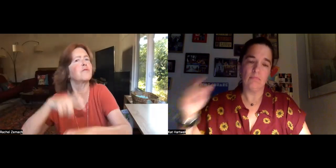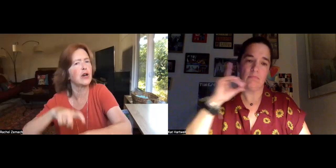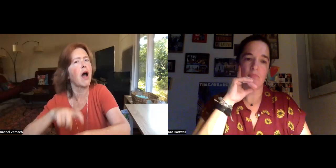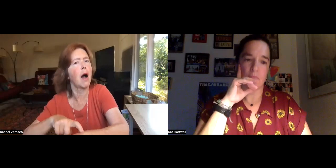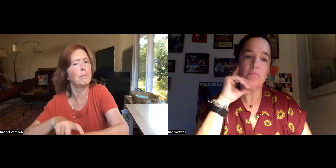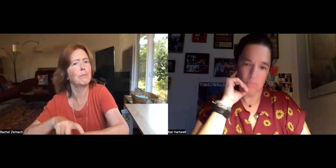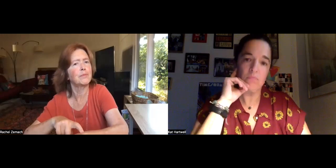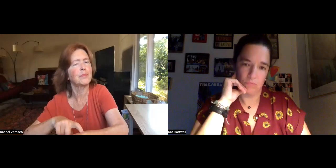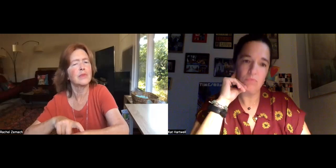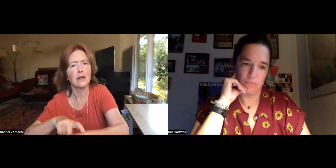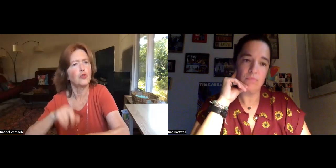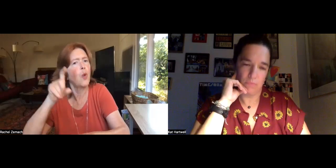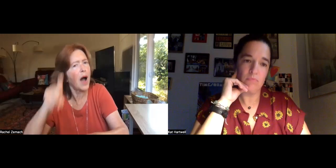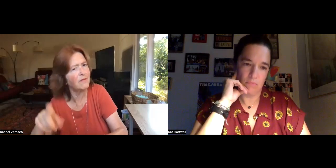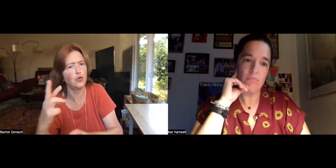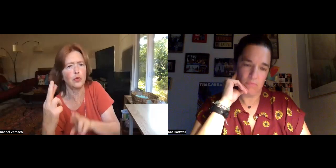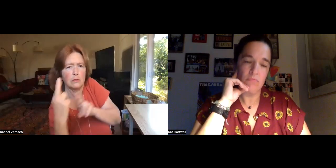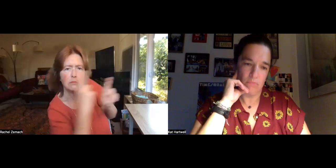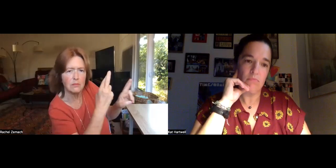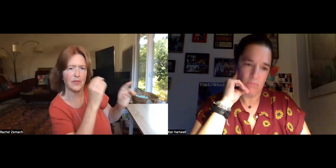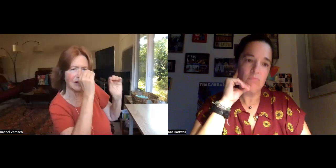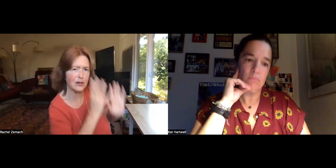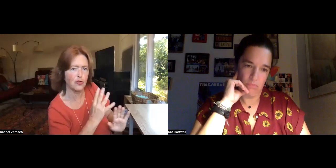different time. You have to